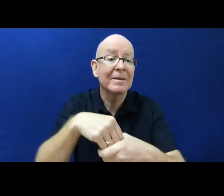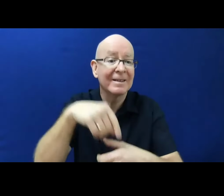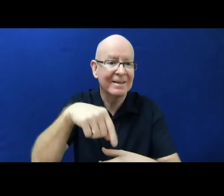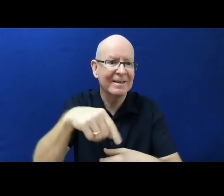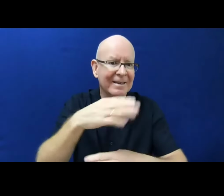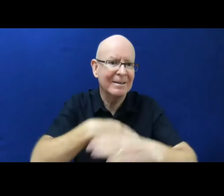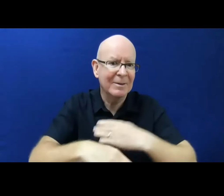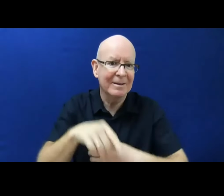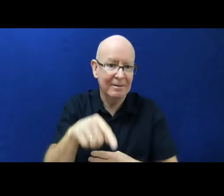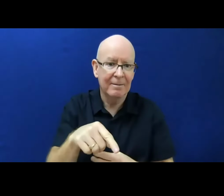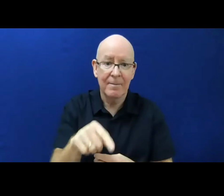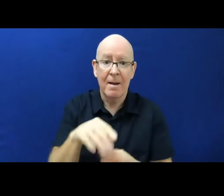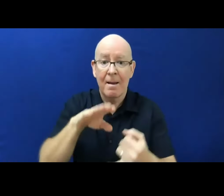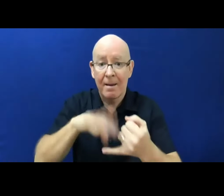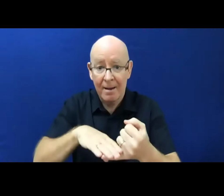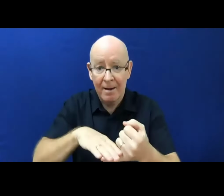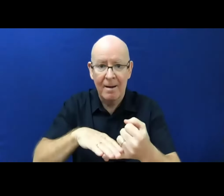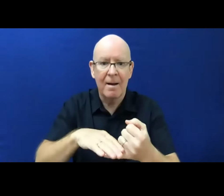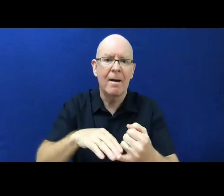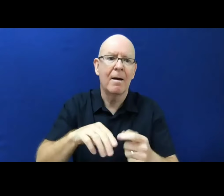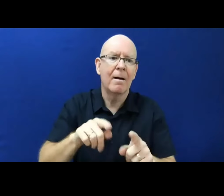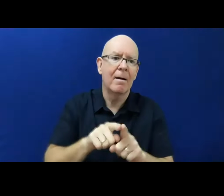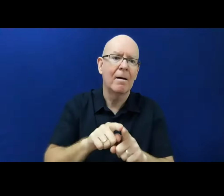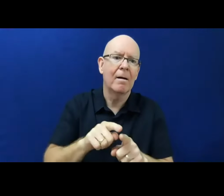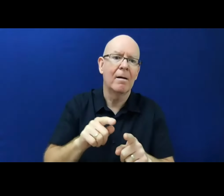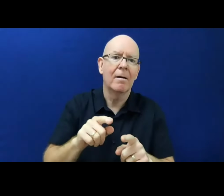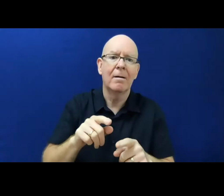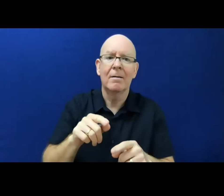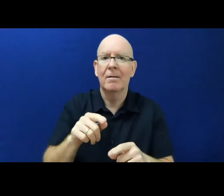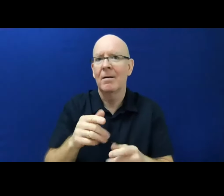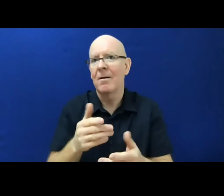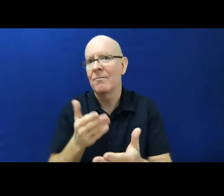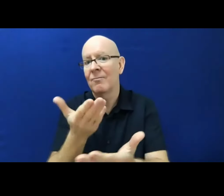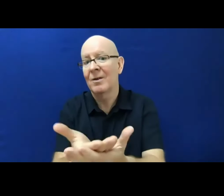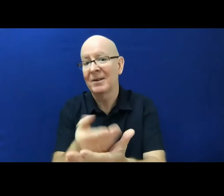too far, that was going beyond the mandate of the researchers.